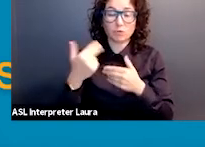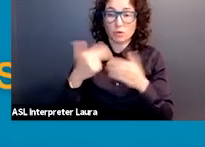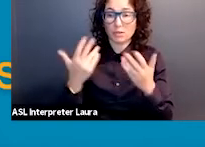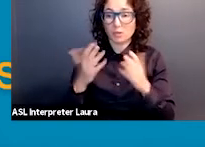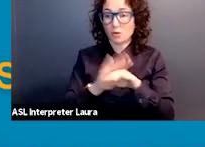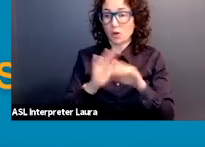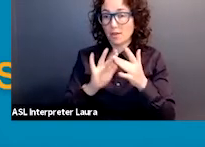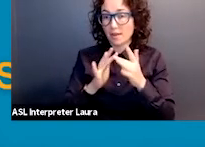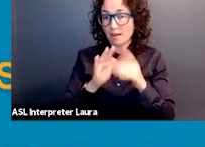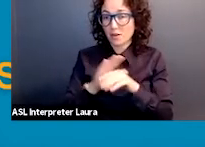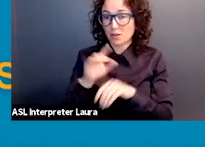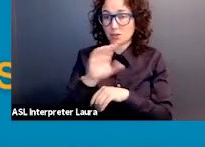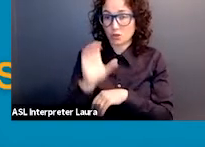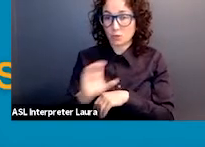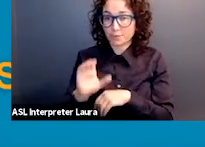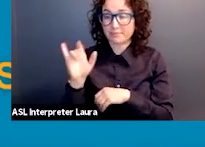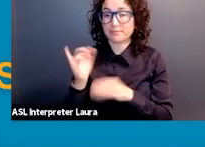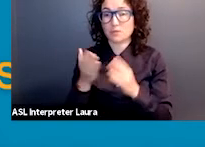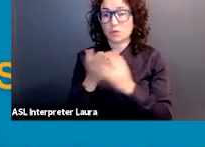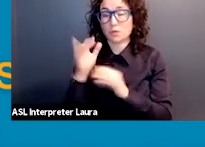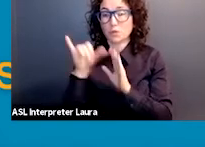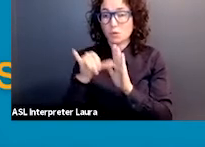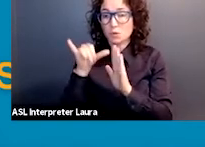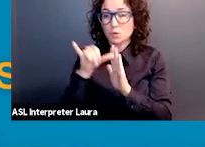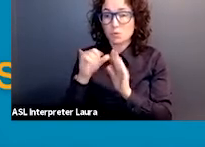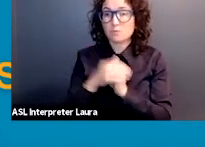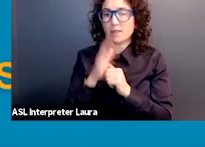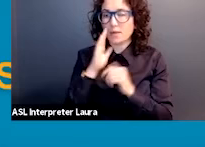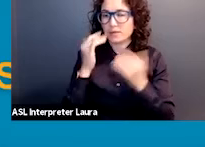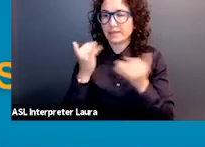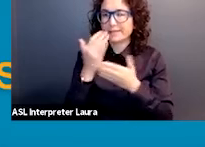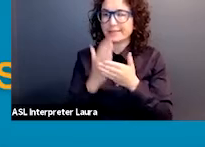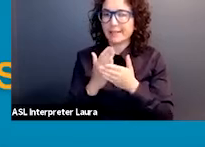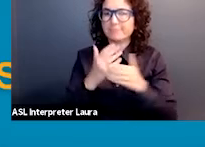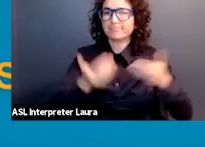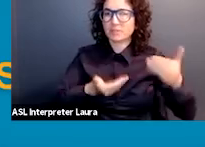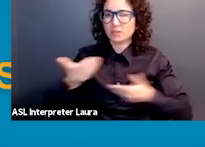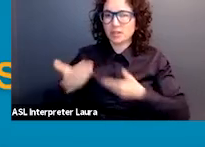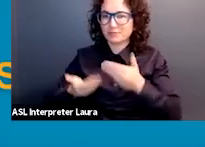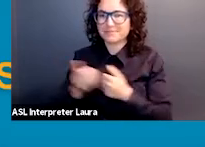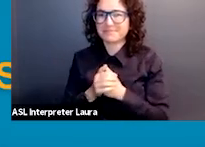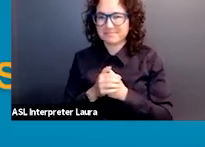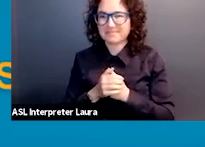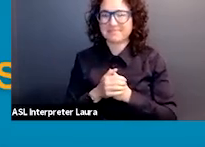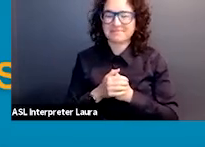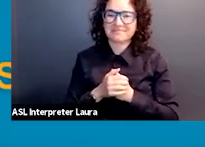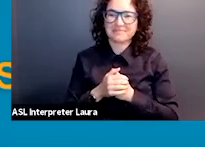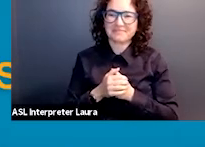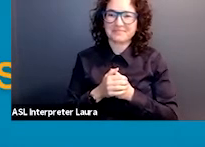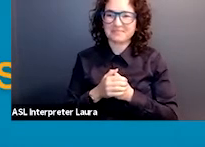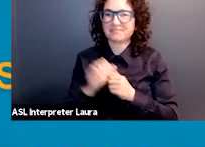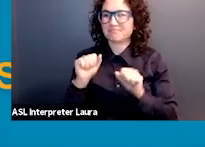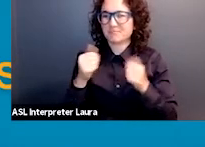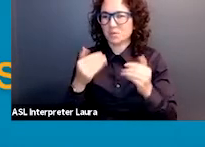here on Zoom and through YouTube, I'm just going to go through some introductions to get